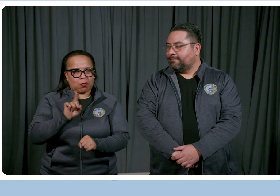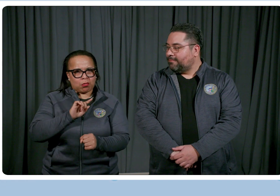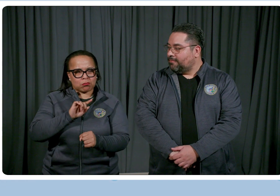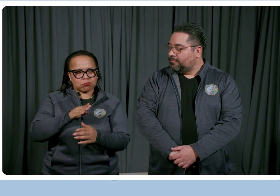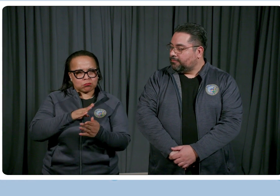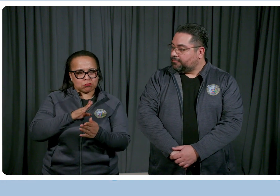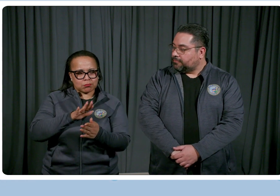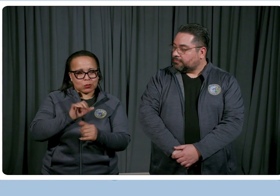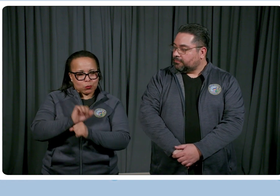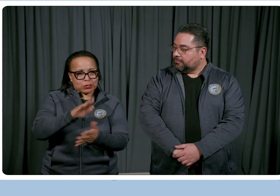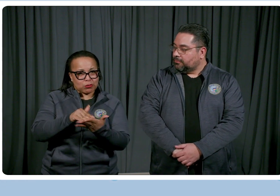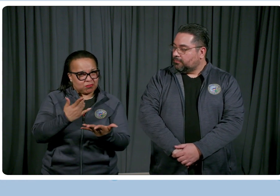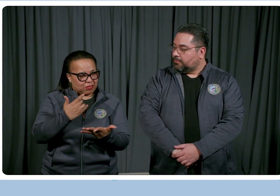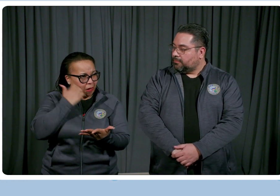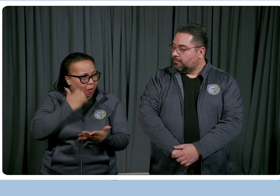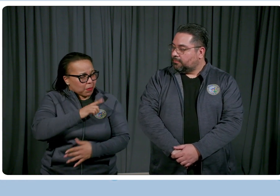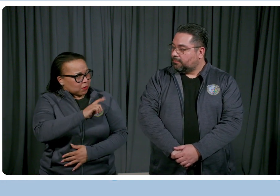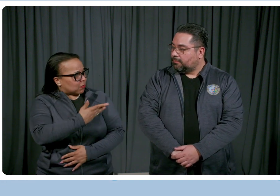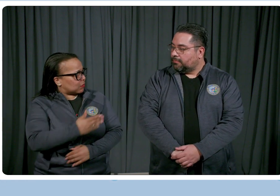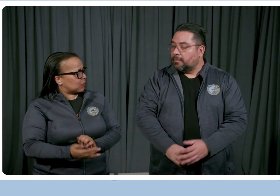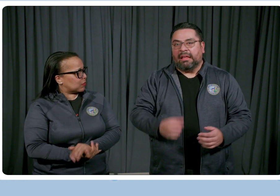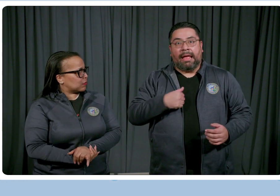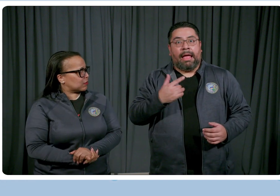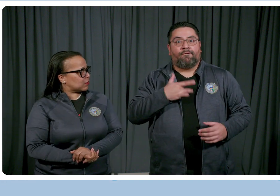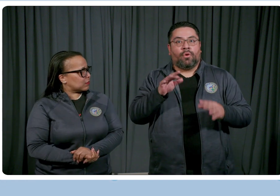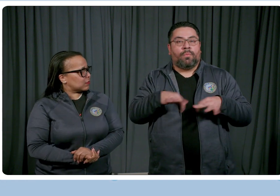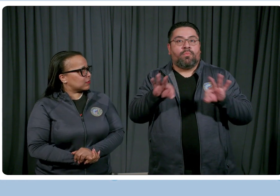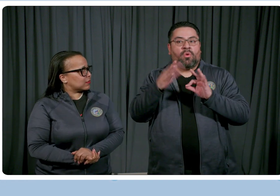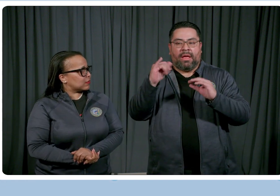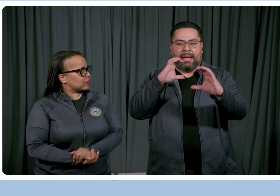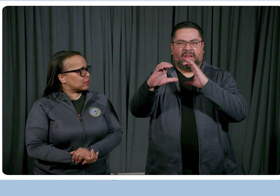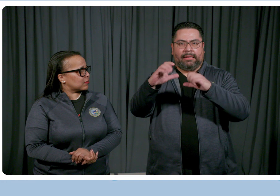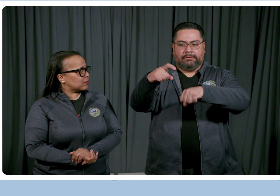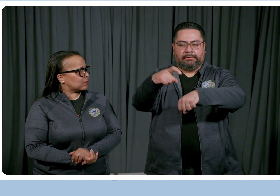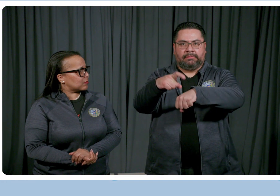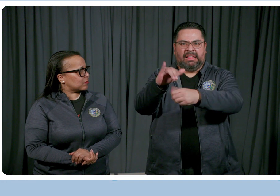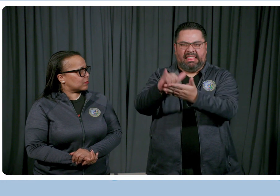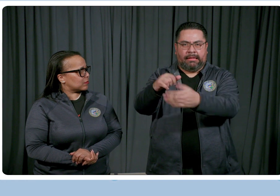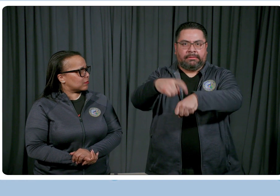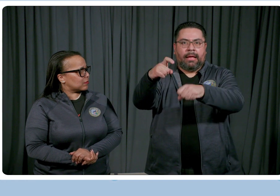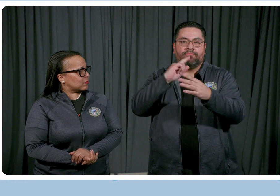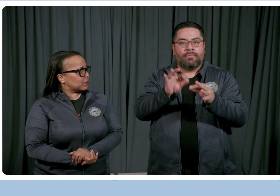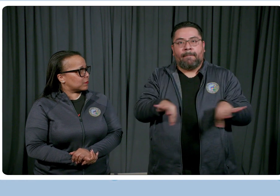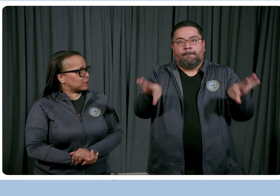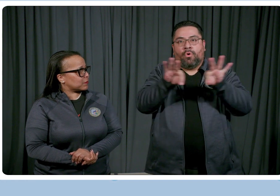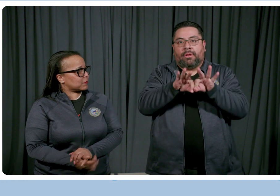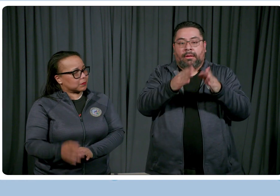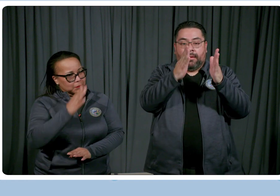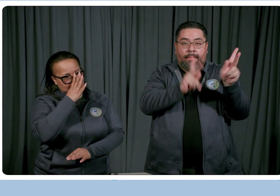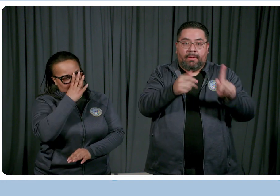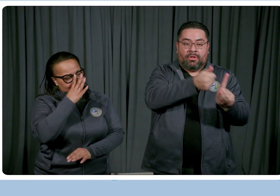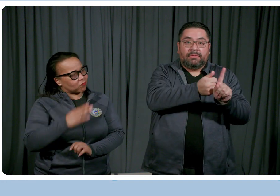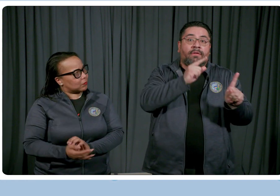Career Center? Like, is that common? I feel it was important just because communication on the spot is very important. And usually people